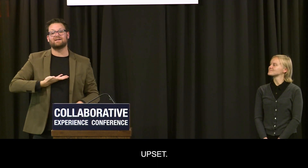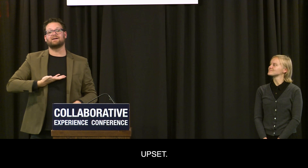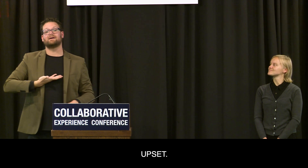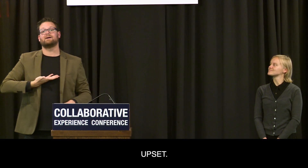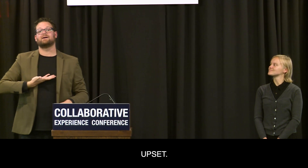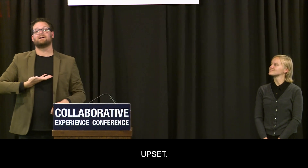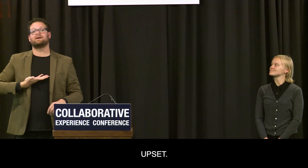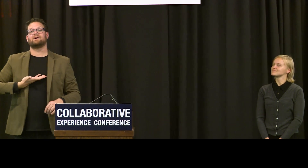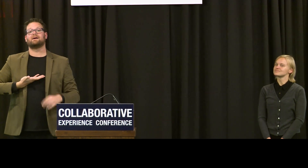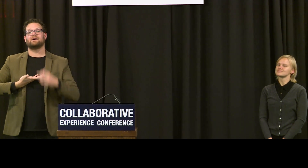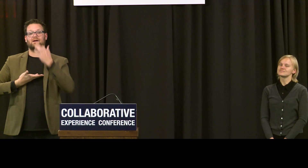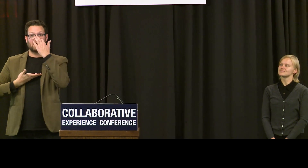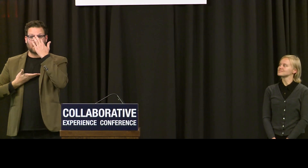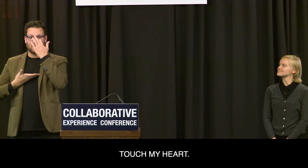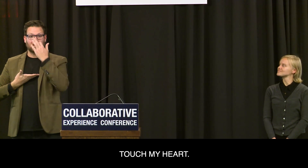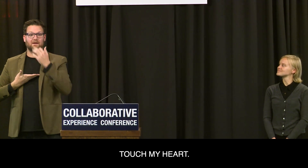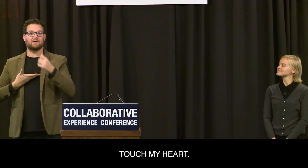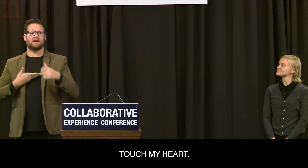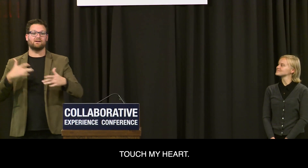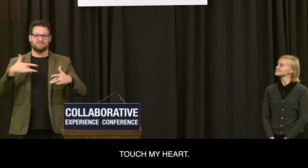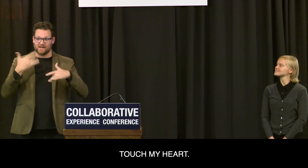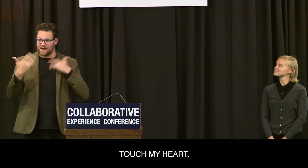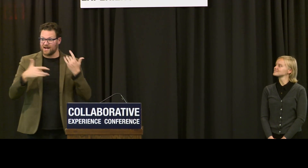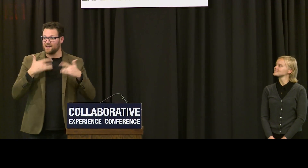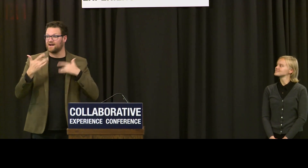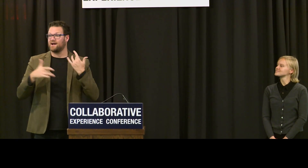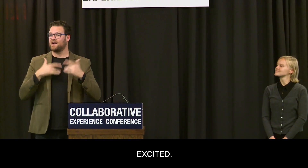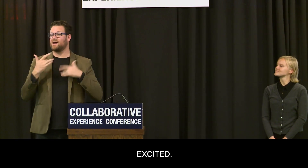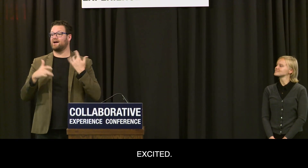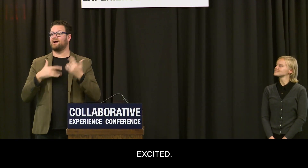upset, touched my heart, excited,